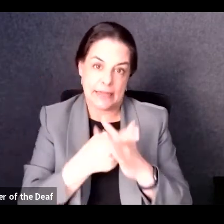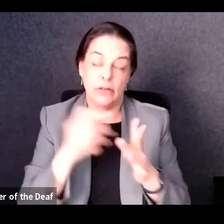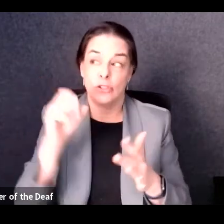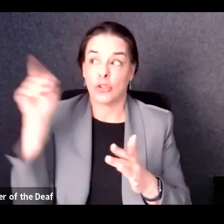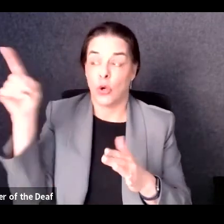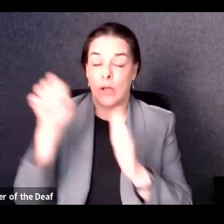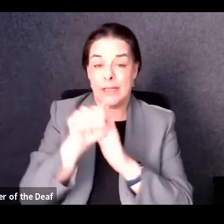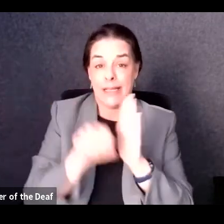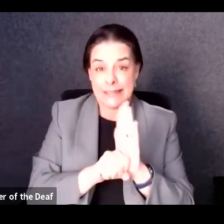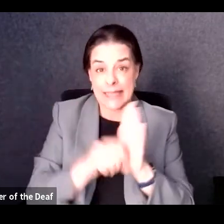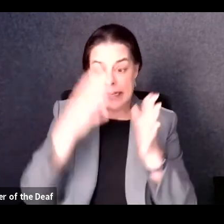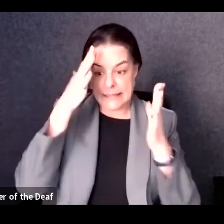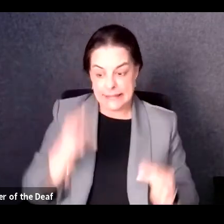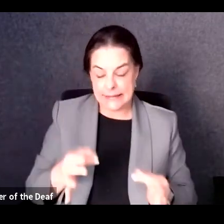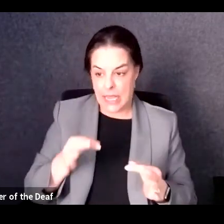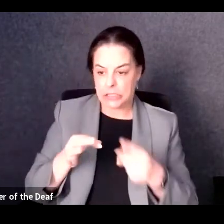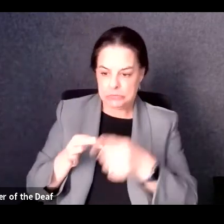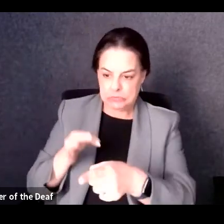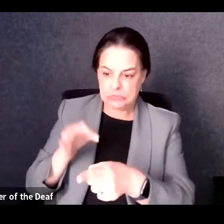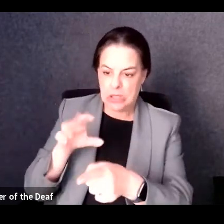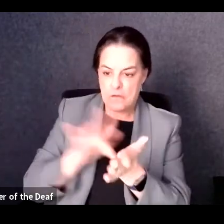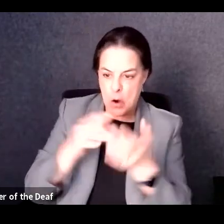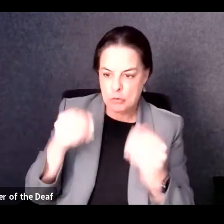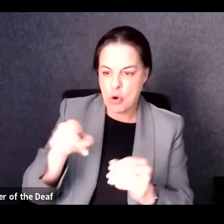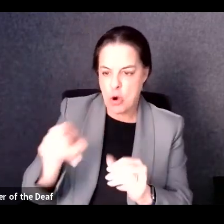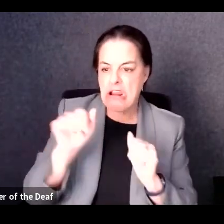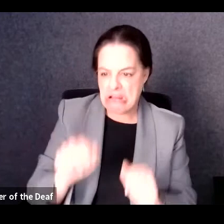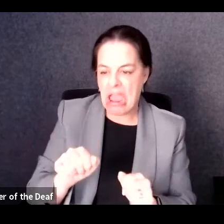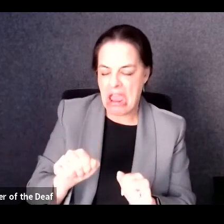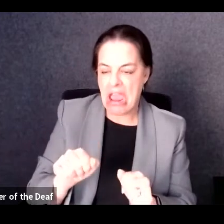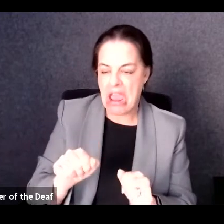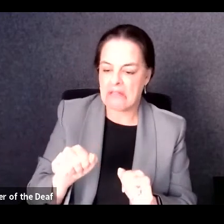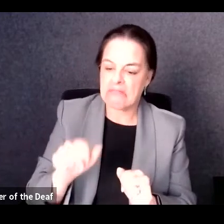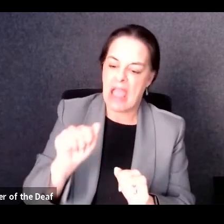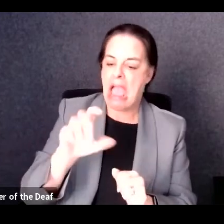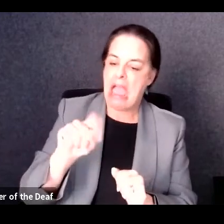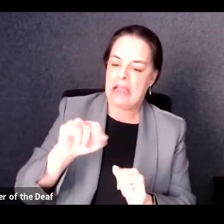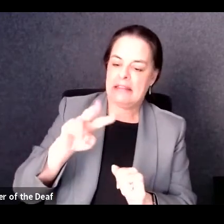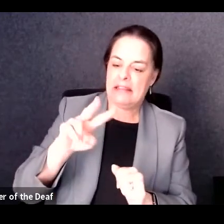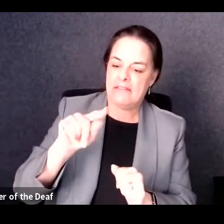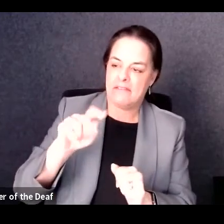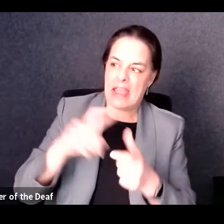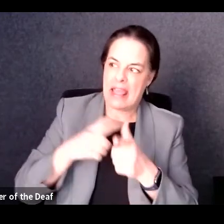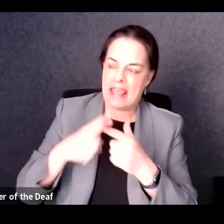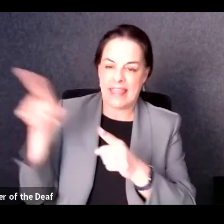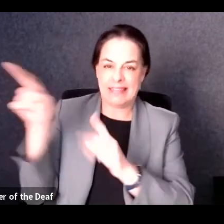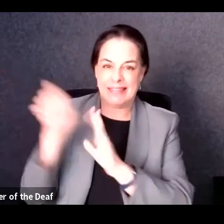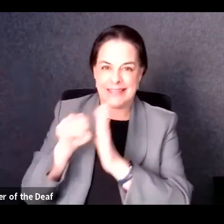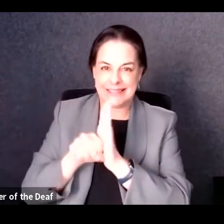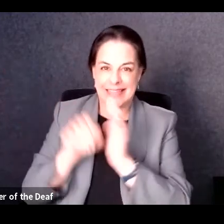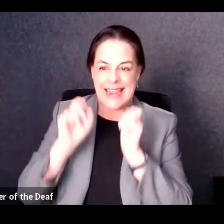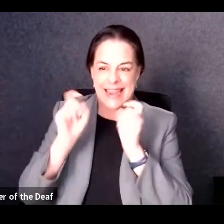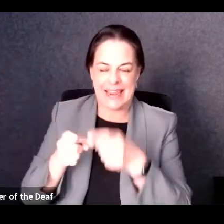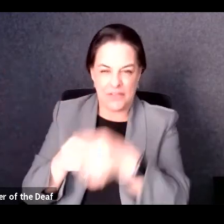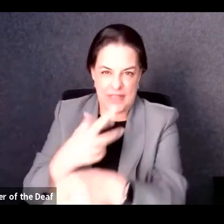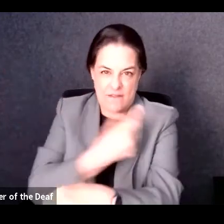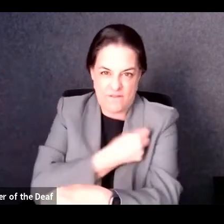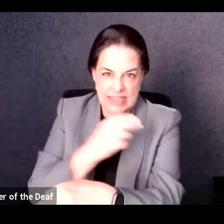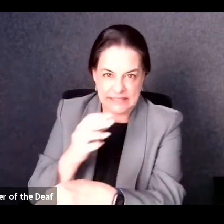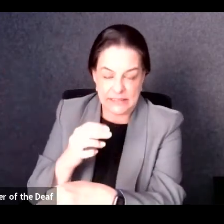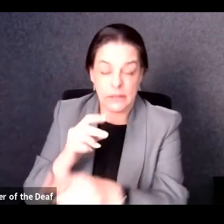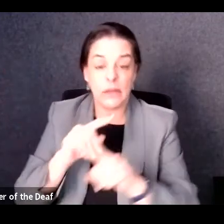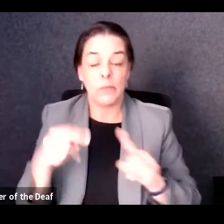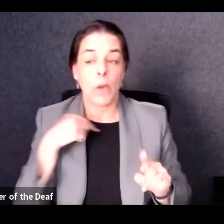to activate a particular pharmacy, and then they're eligible to receive vaccine. But then when we look at medical